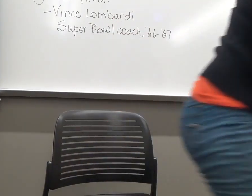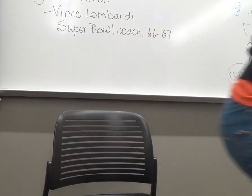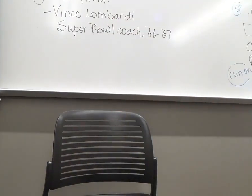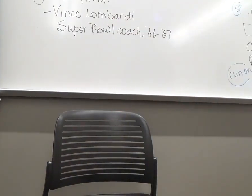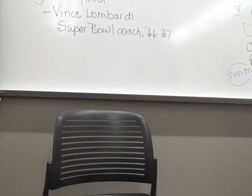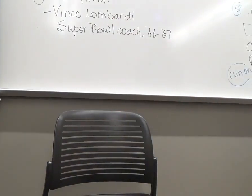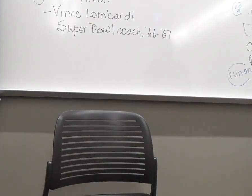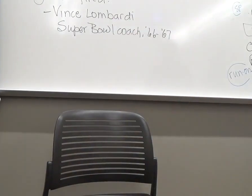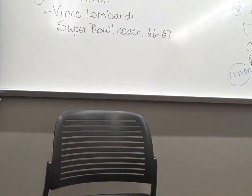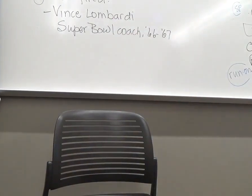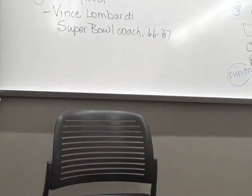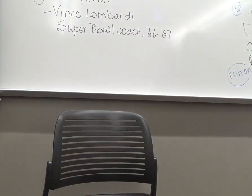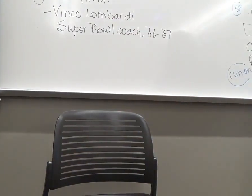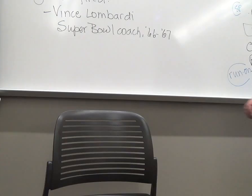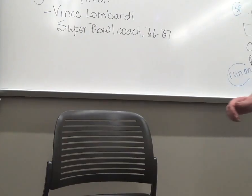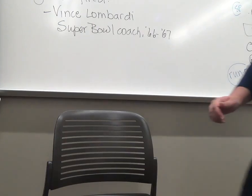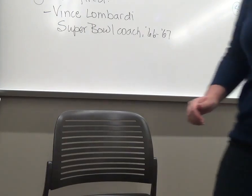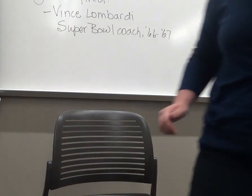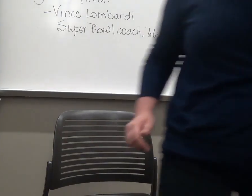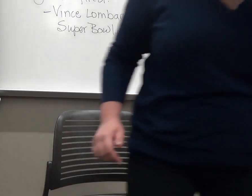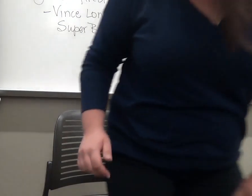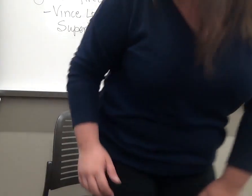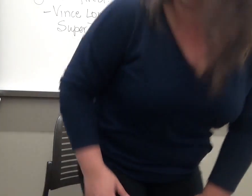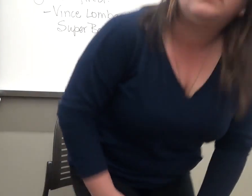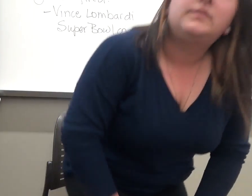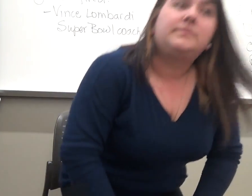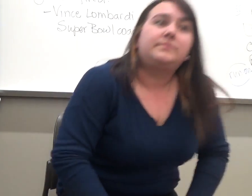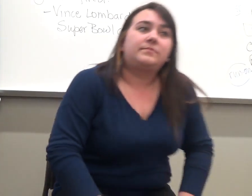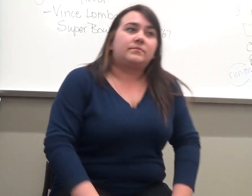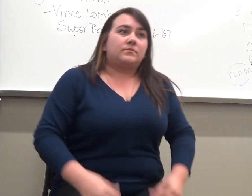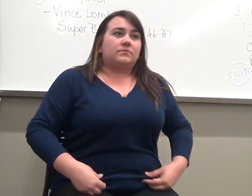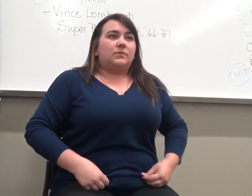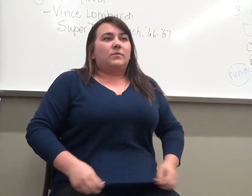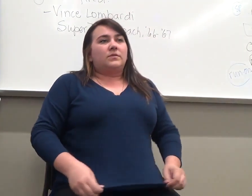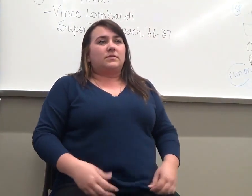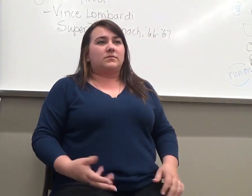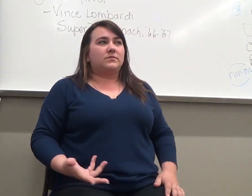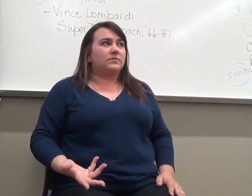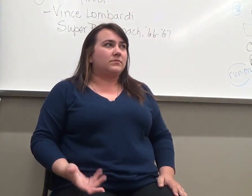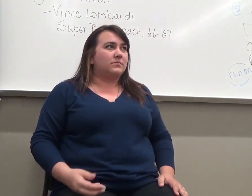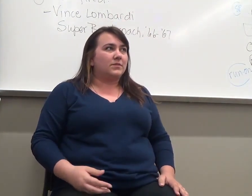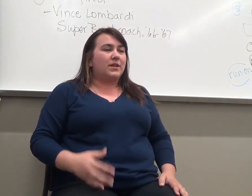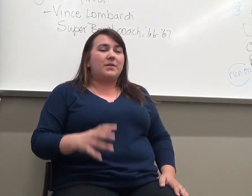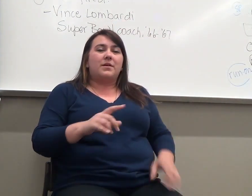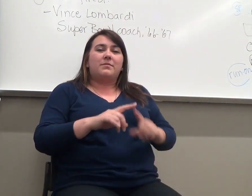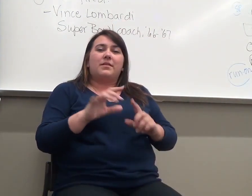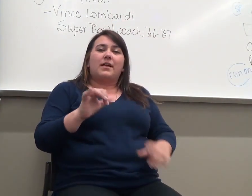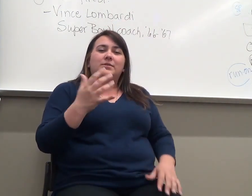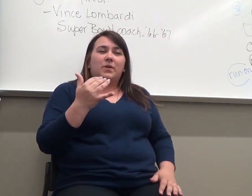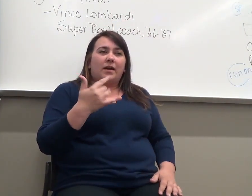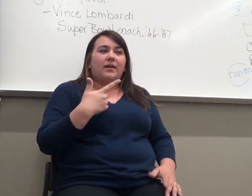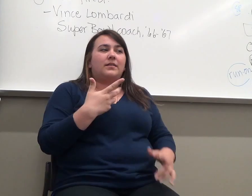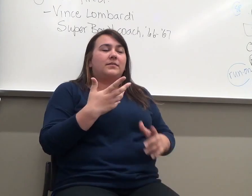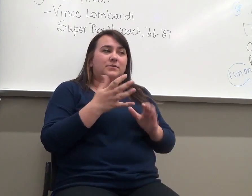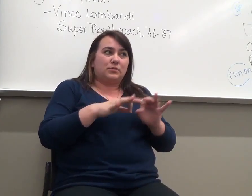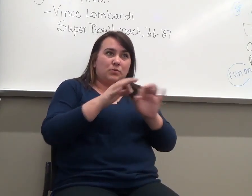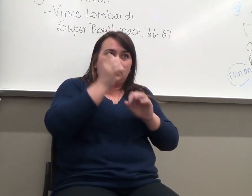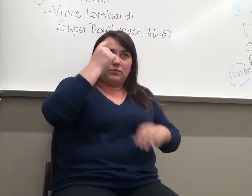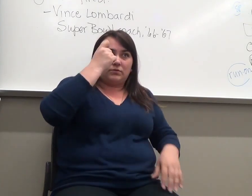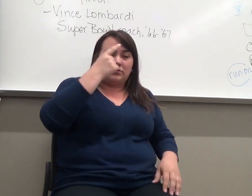this is so important that he understands that. When he writes that 20-page paper, he can do what he